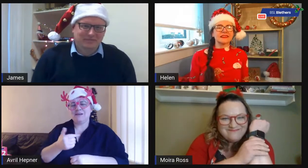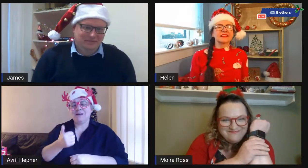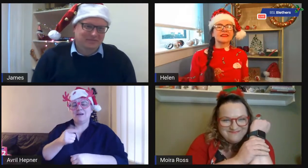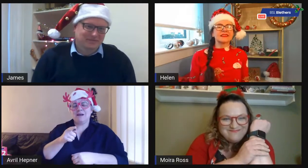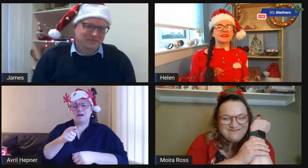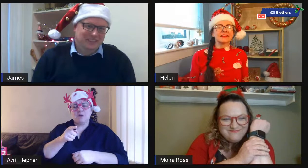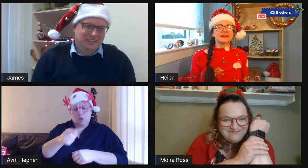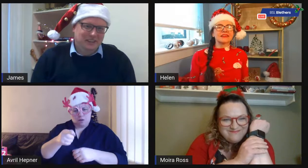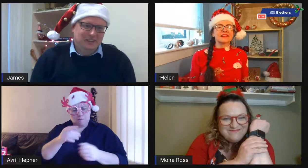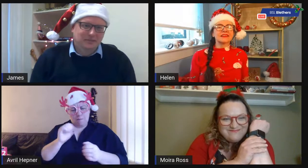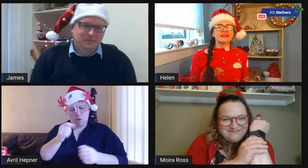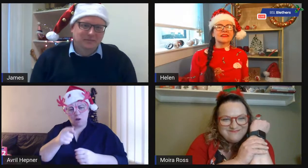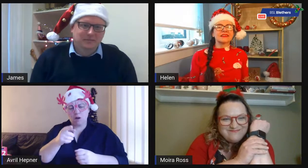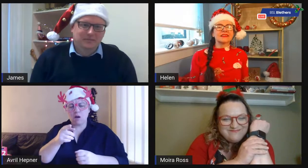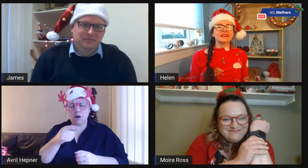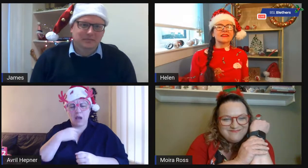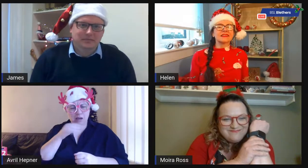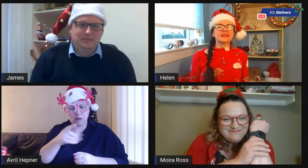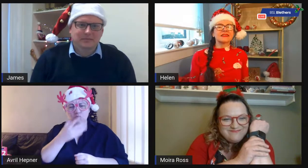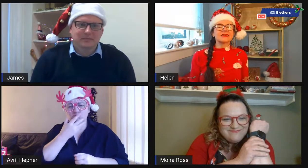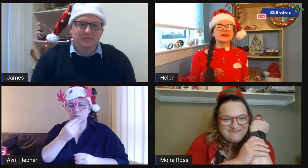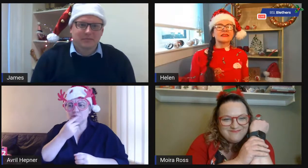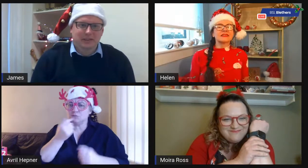was wonderful. I remember that.